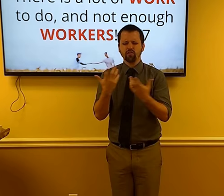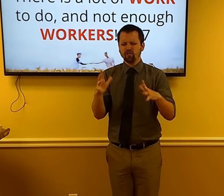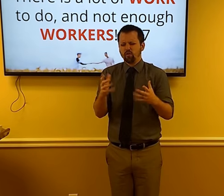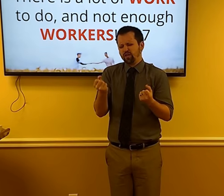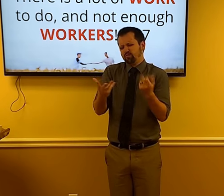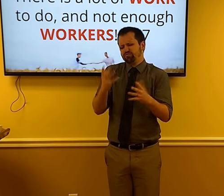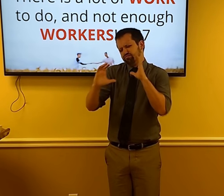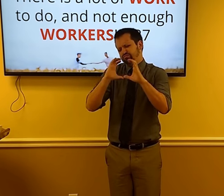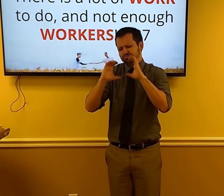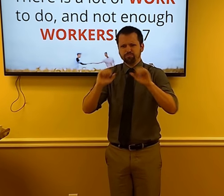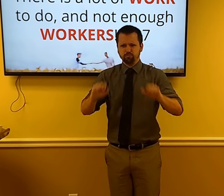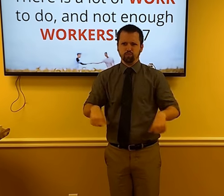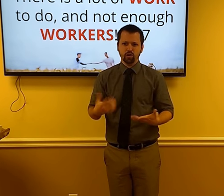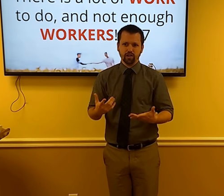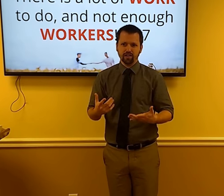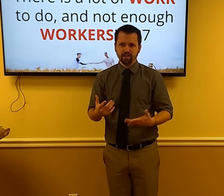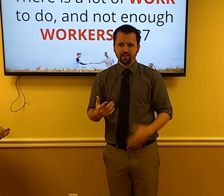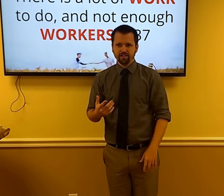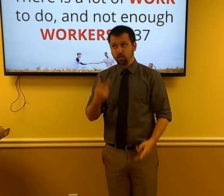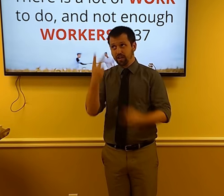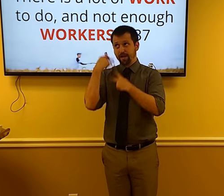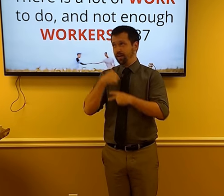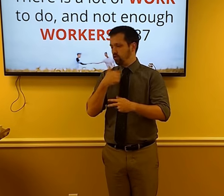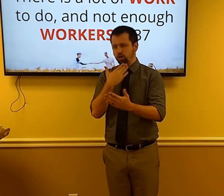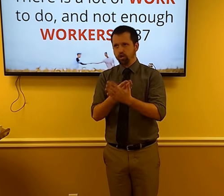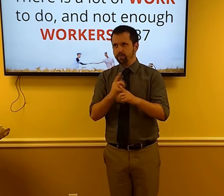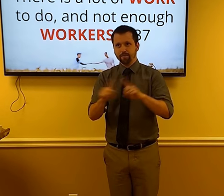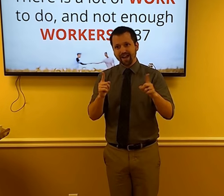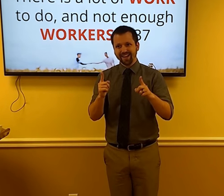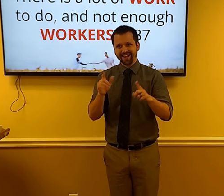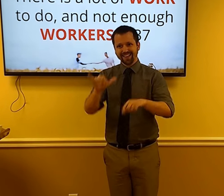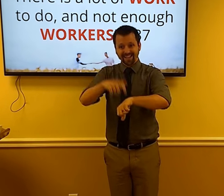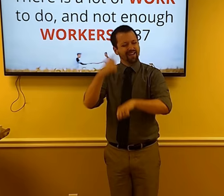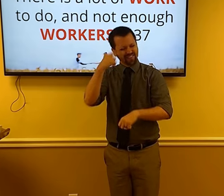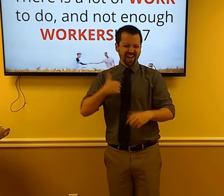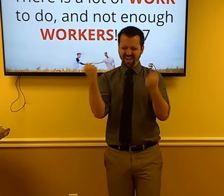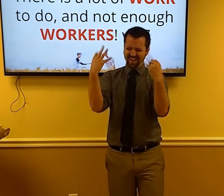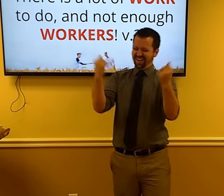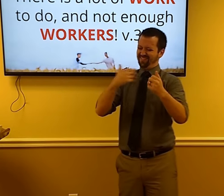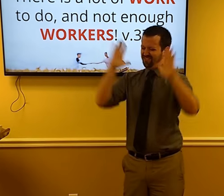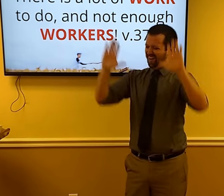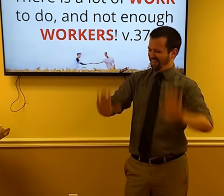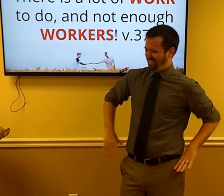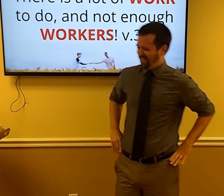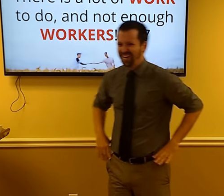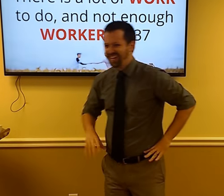So I was already, good. So looking back, not good. But that time, I was I'm wonderful.